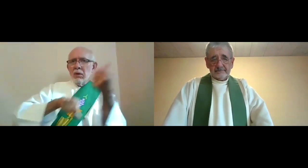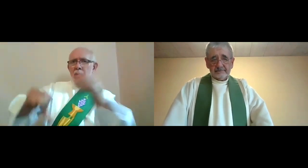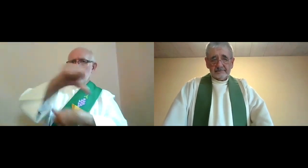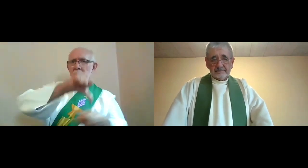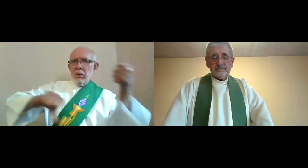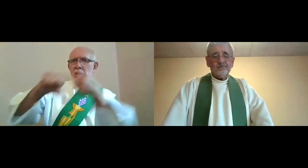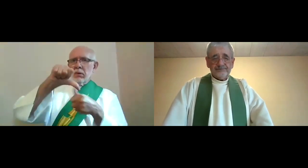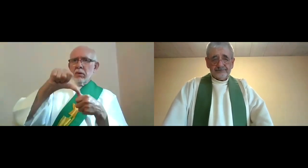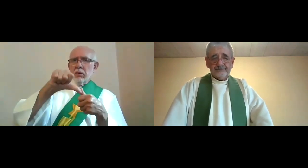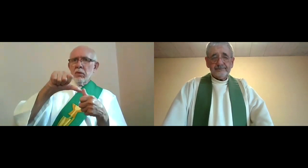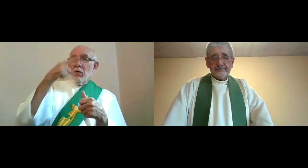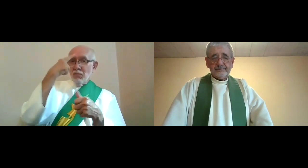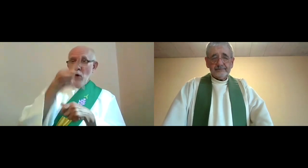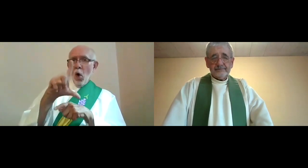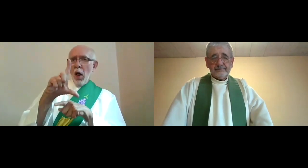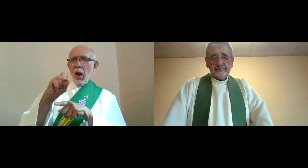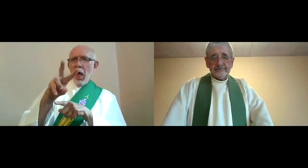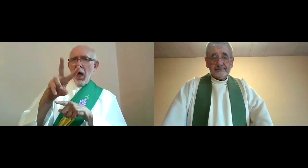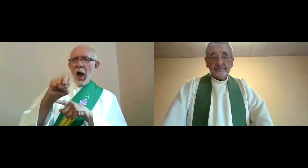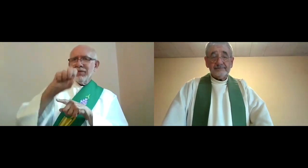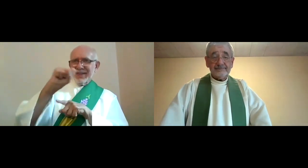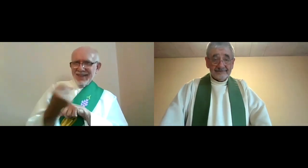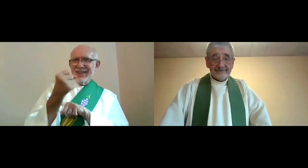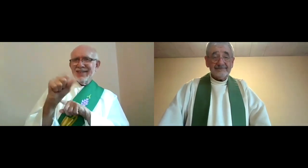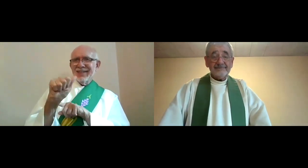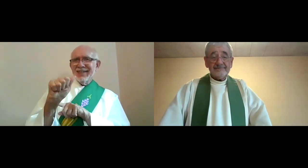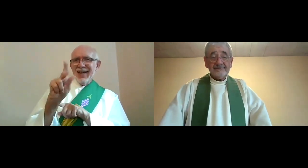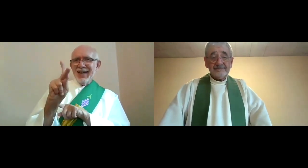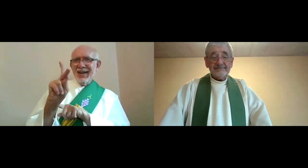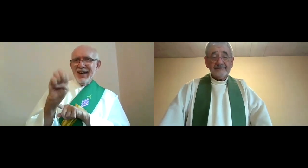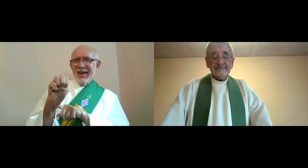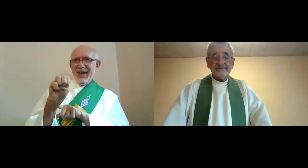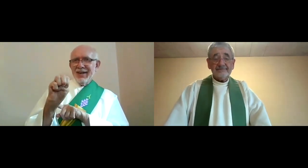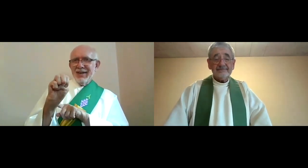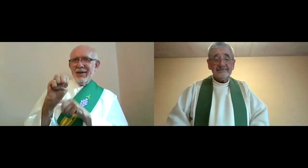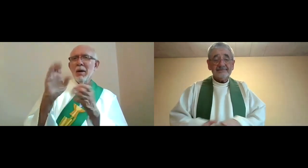one another for love's sake.